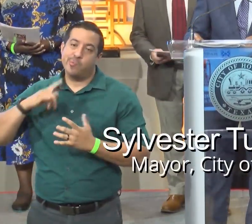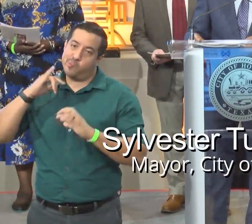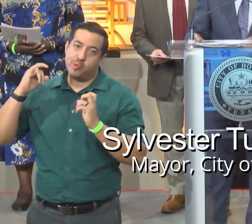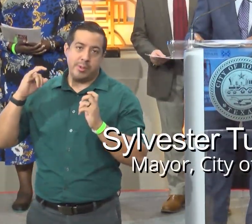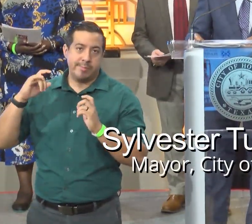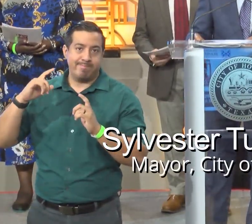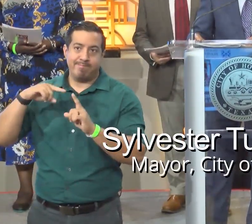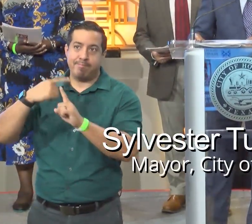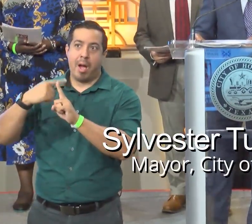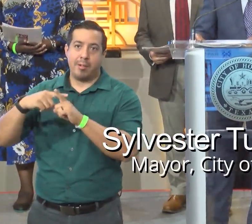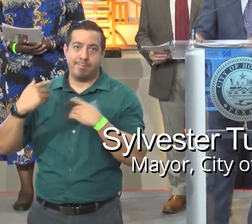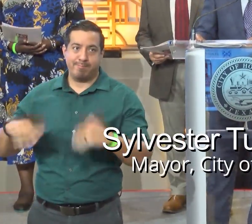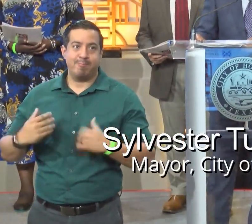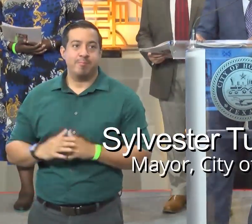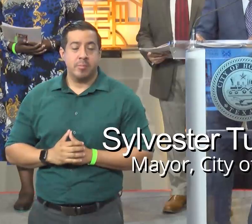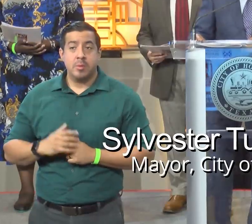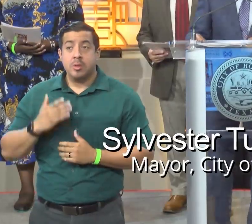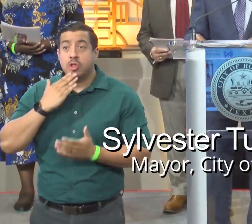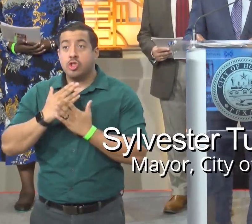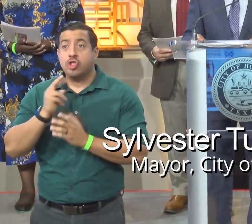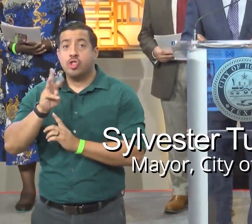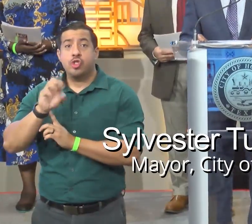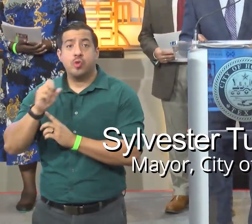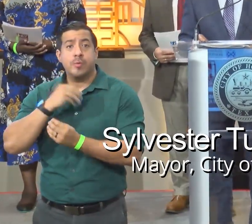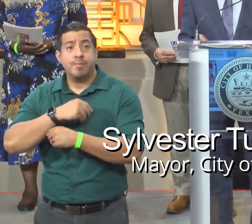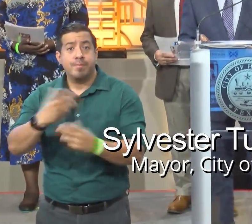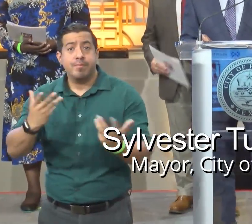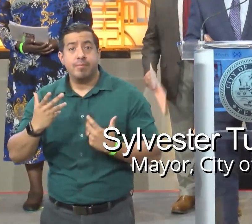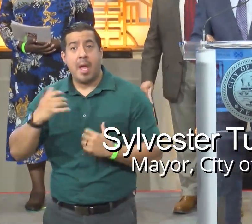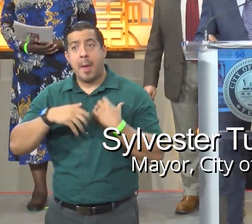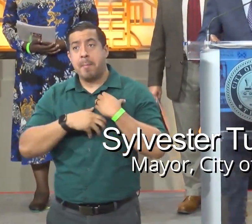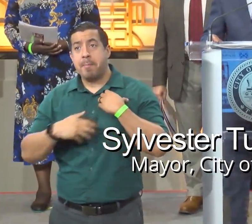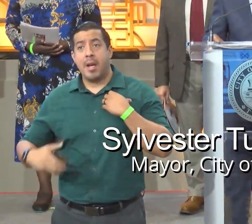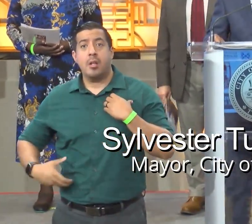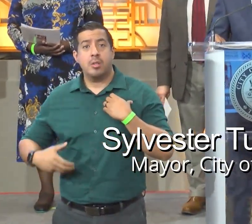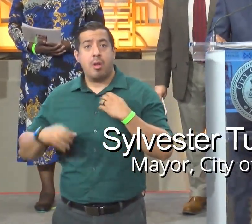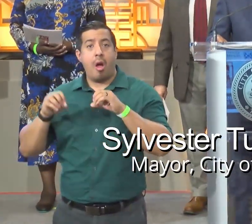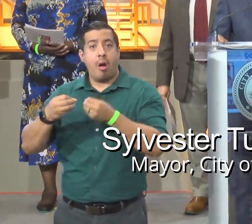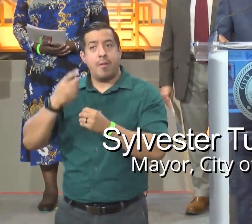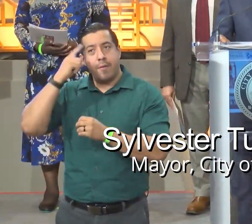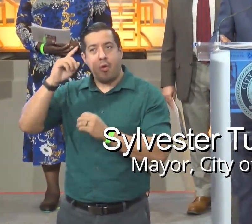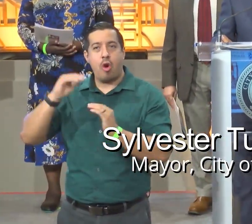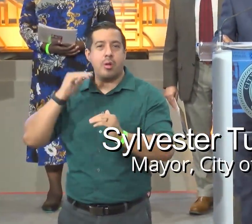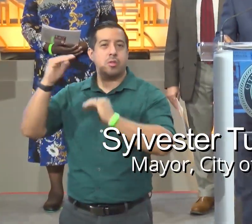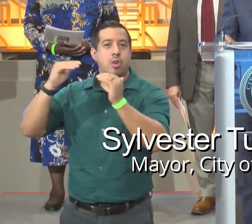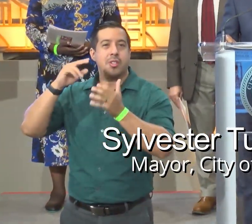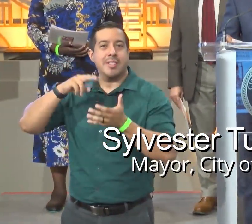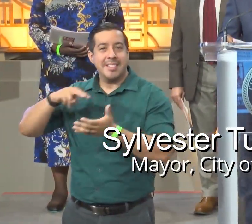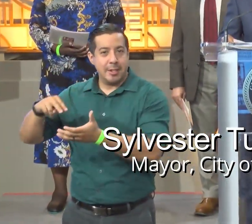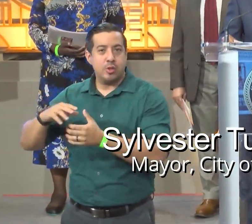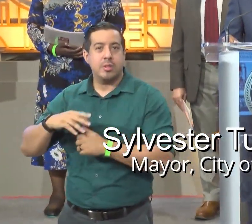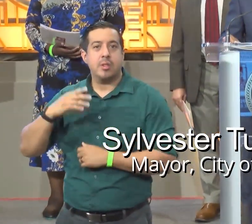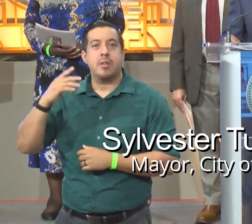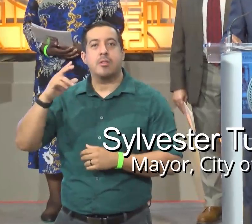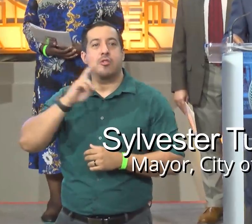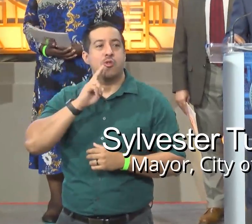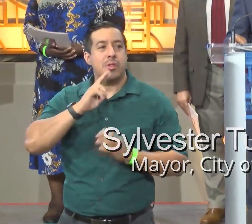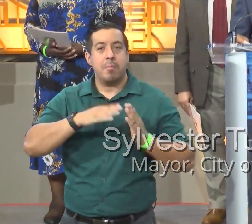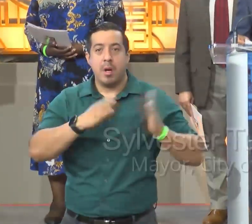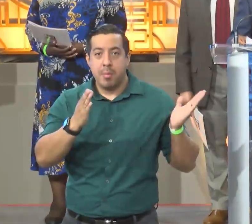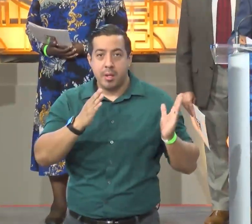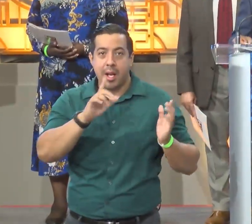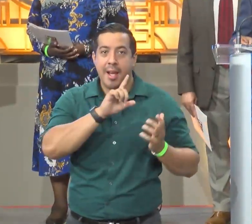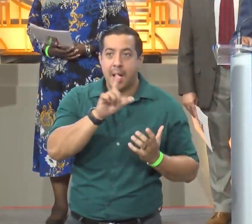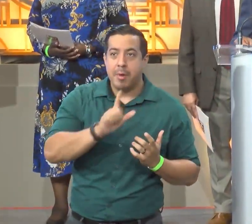positive. And today we have some great news to share. The Mayor's Office for Adult Literacy, the Houston Public Library, and the Barbara